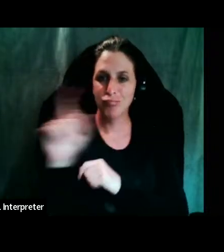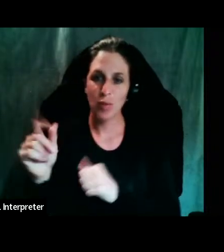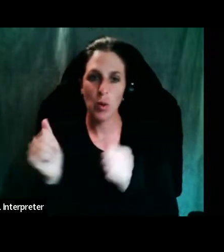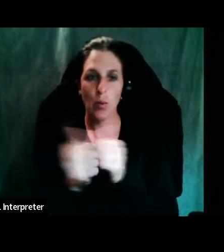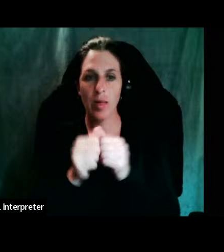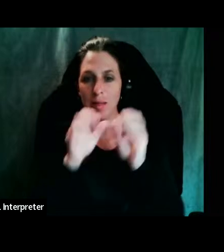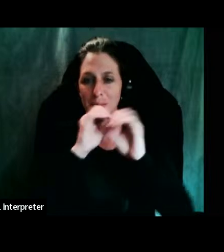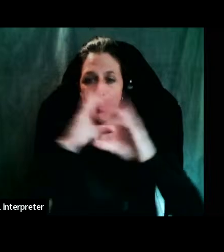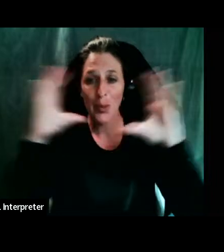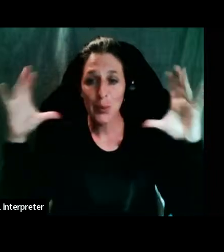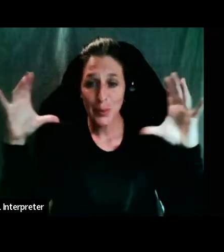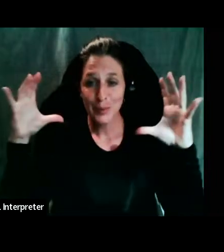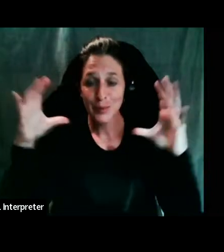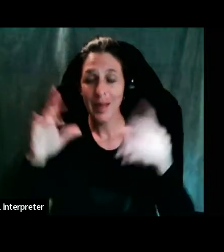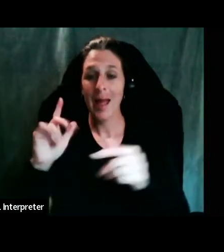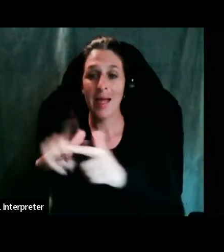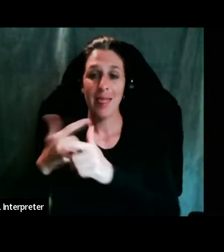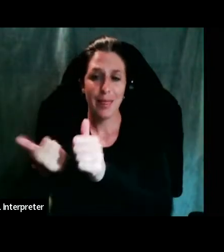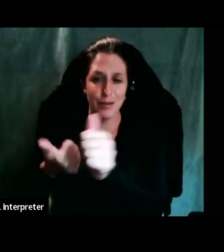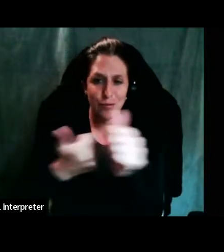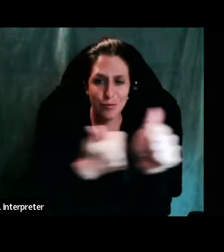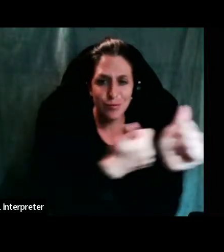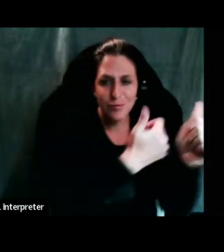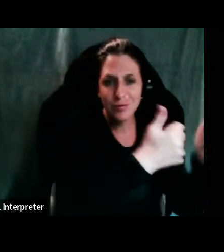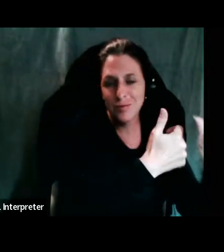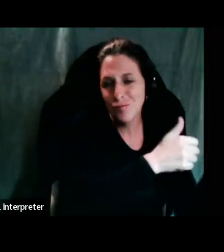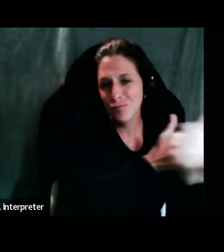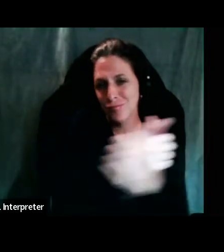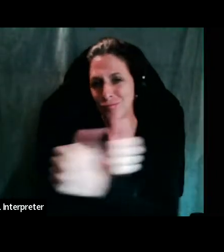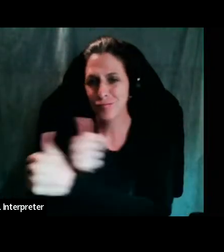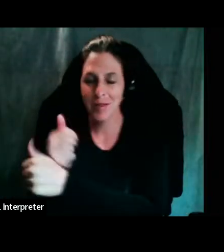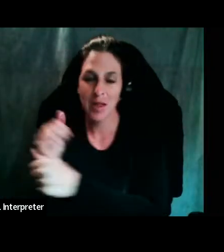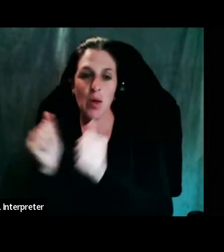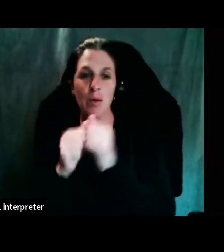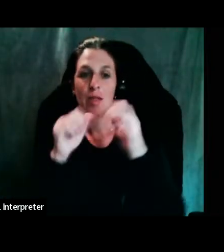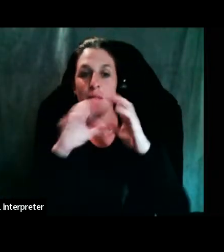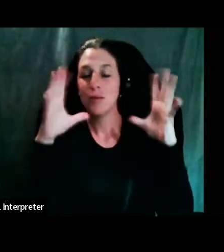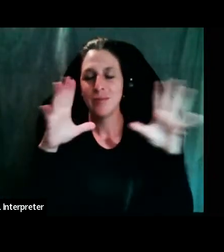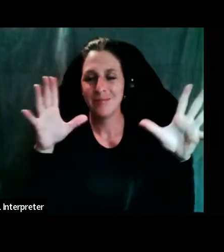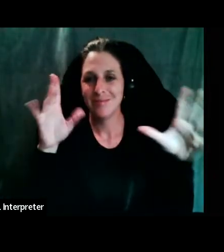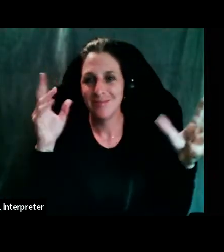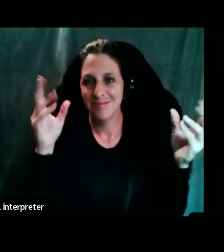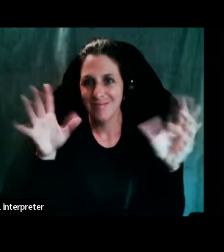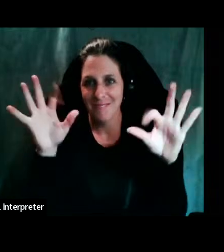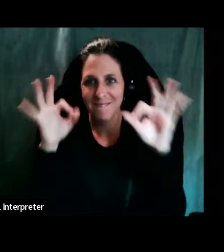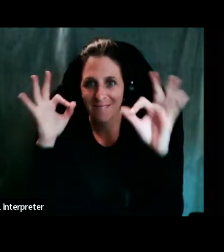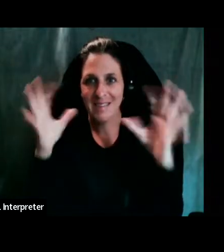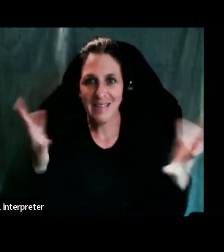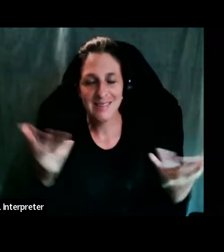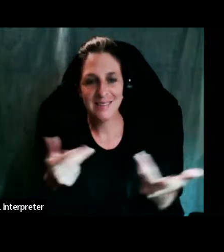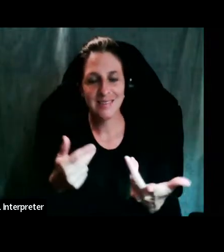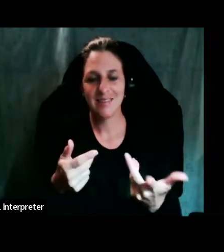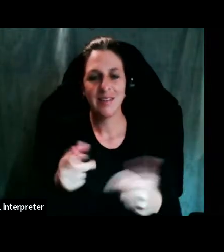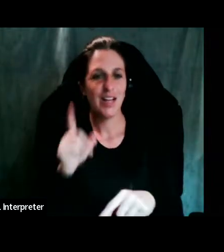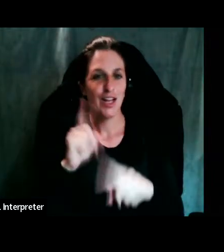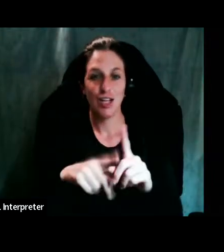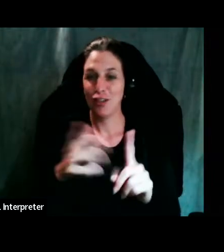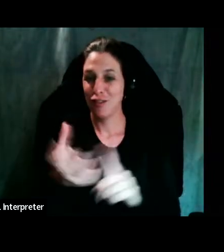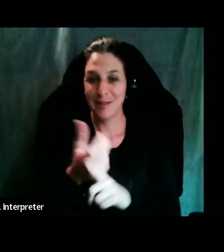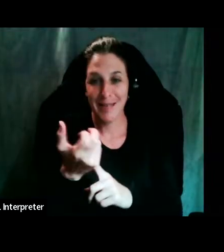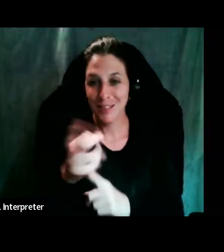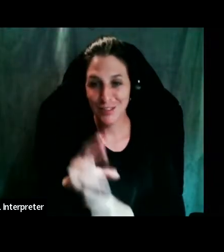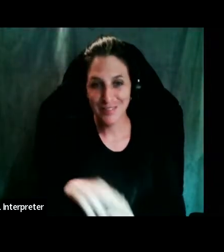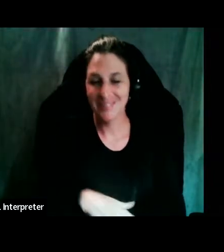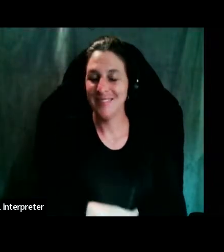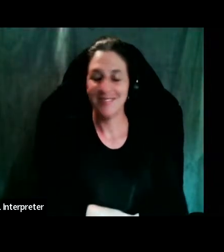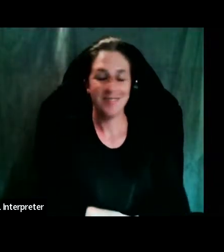and then they were kind of chasing after her and she was up on stage running across with the balloons. I think that was fantastic. I couldn't even catch her. I know, you couldn't